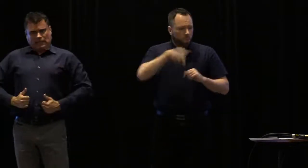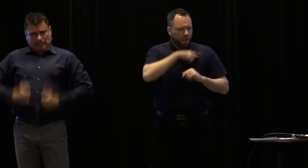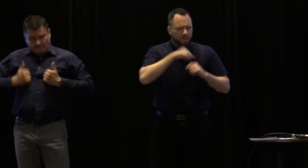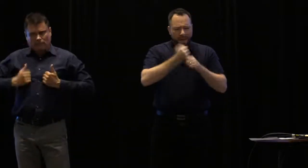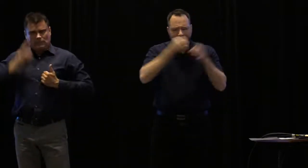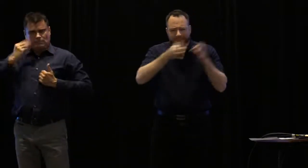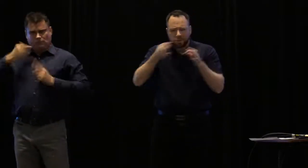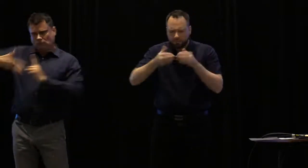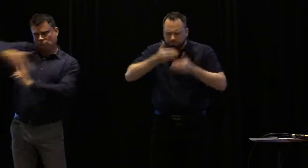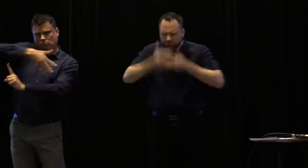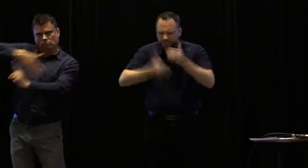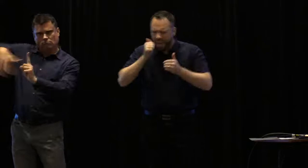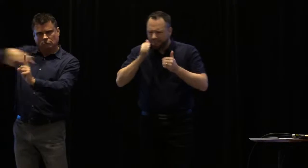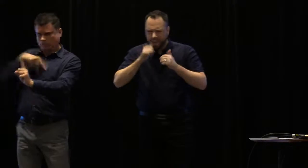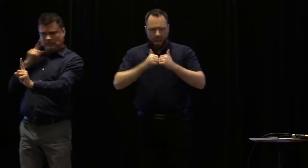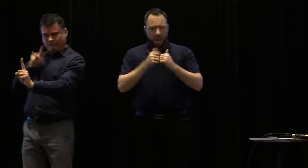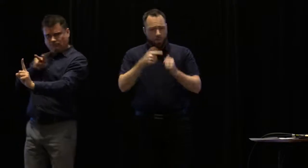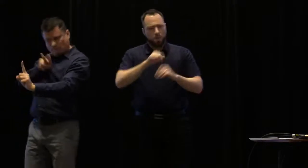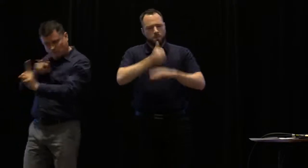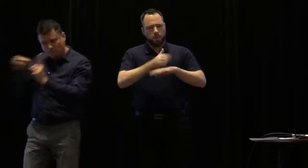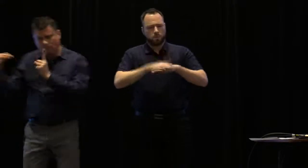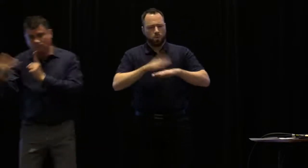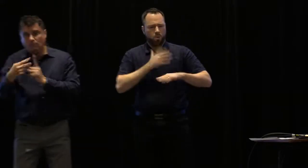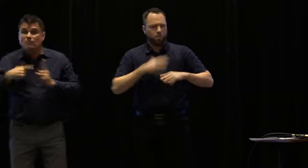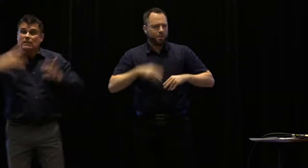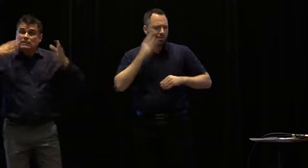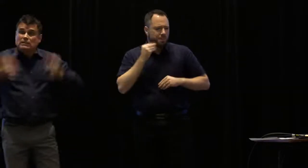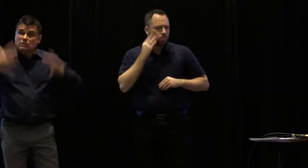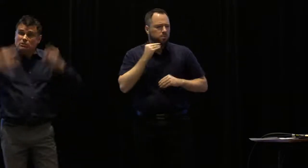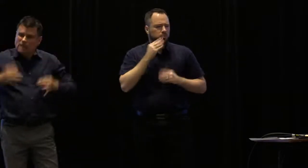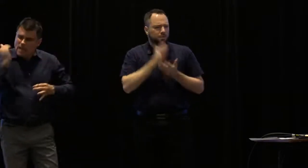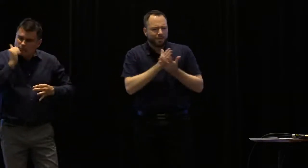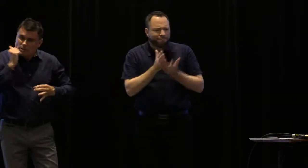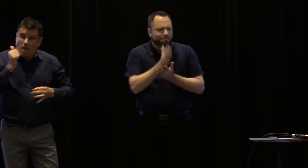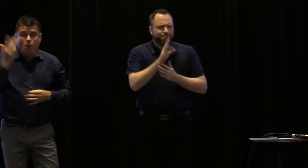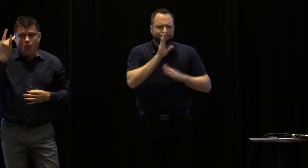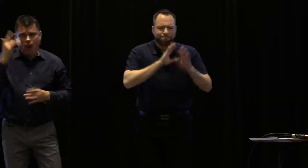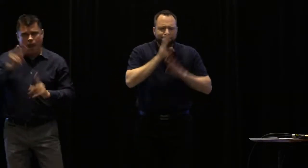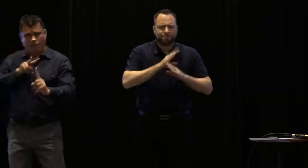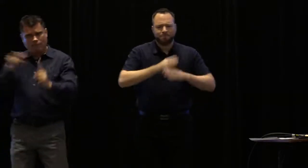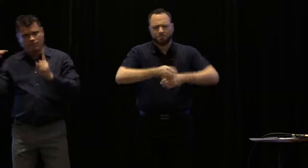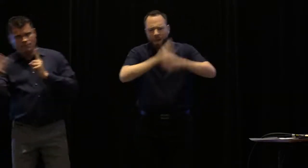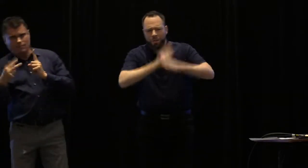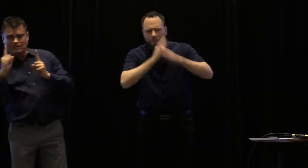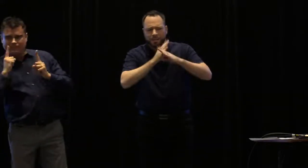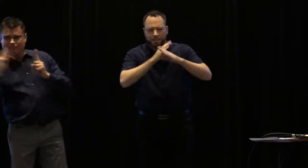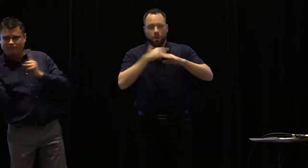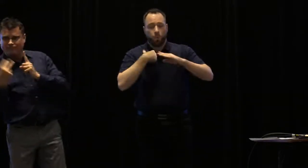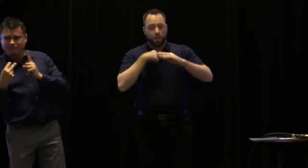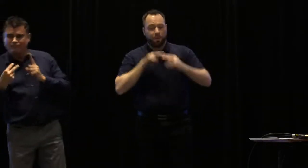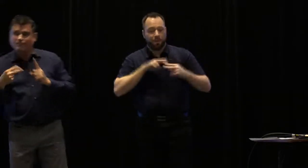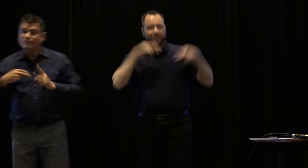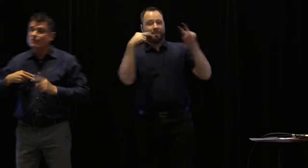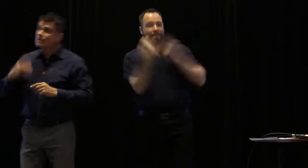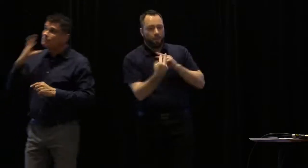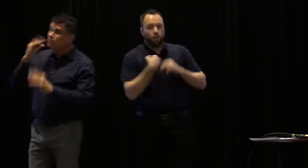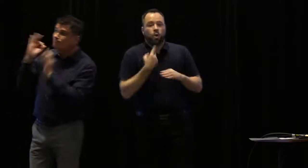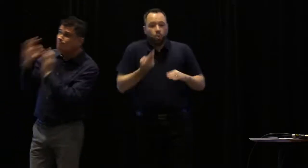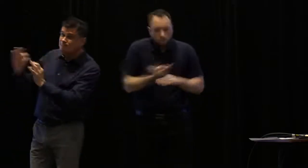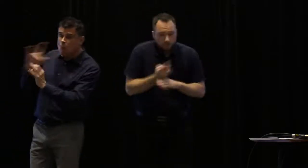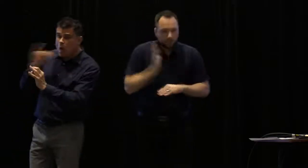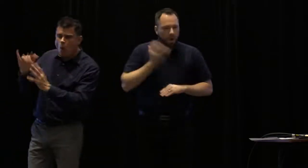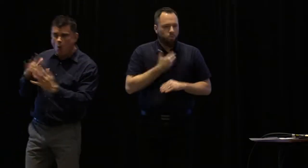a company that represents the lived experience of deaf people. All of the decisions we make are based on that lived experience of